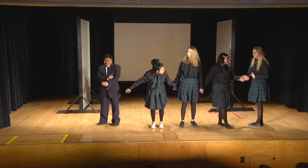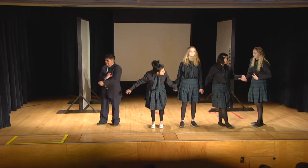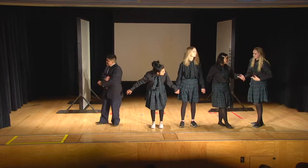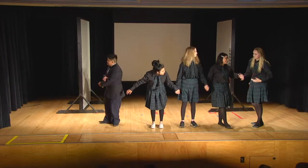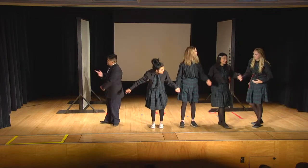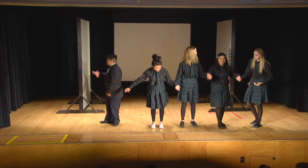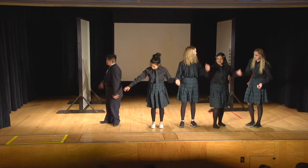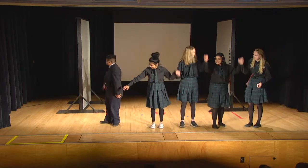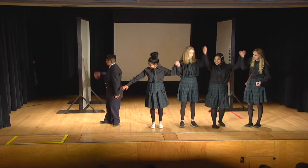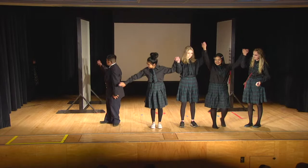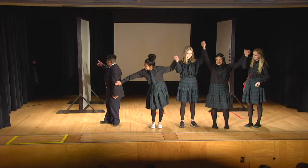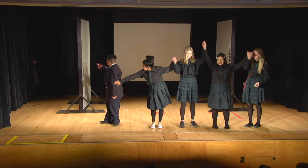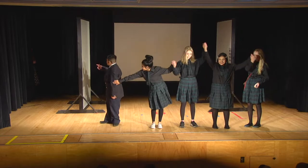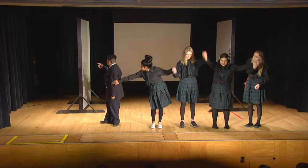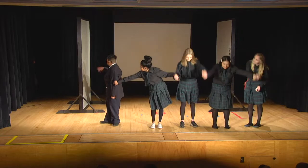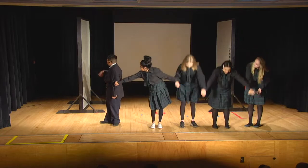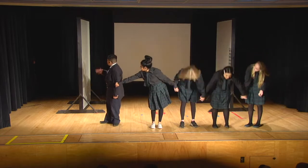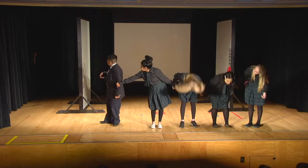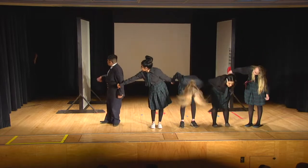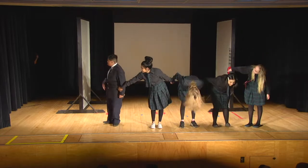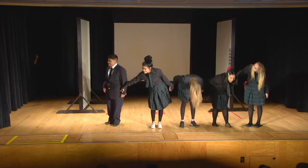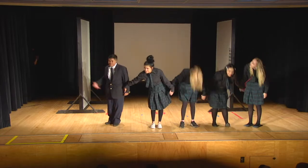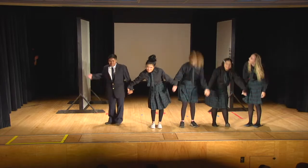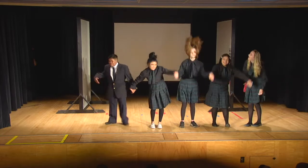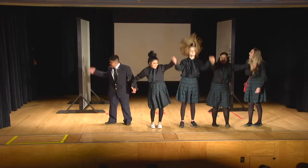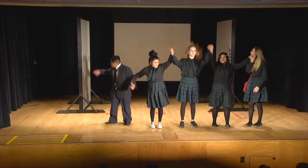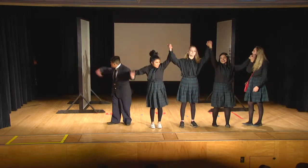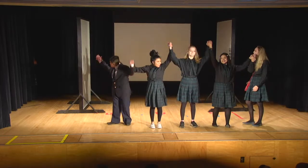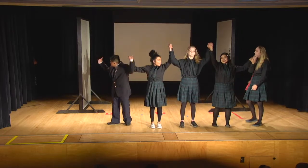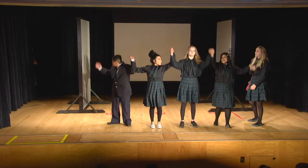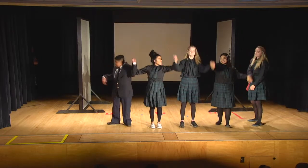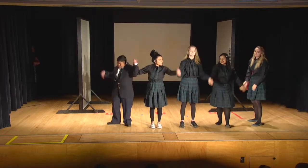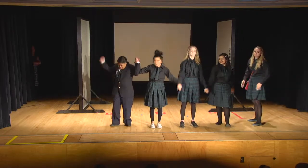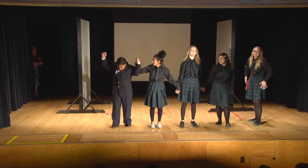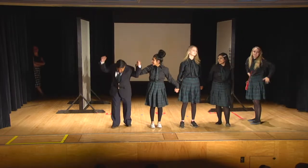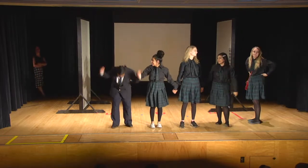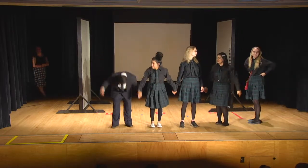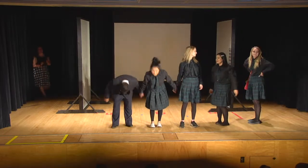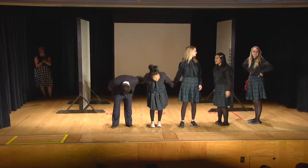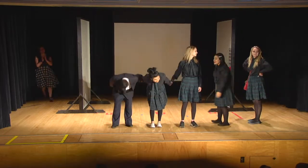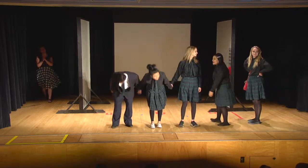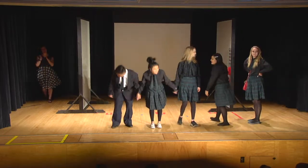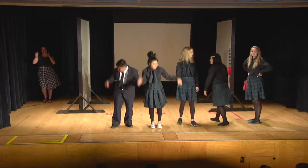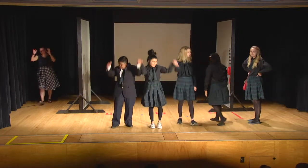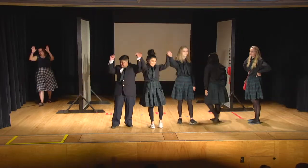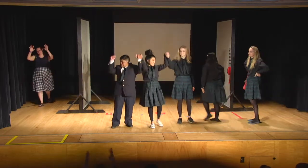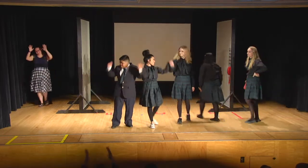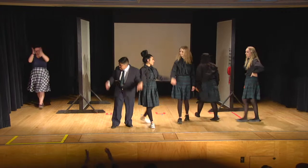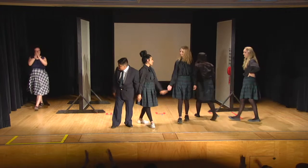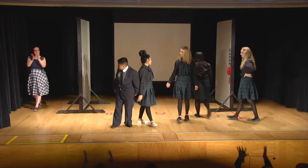Andre looks for Sabres? Sabra. Sabra. Sabra, come on. Students are taking a